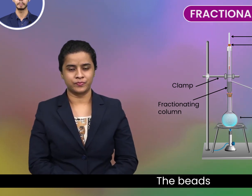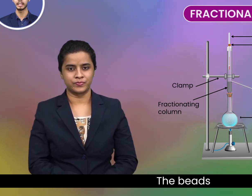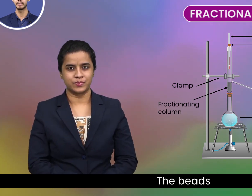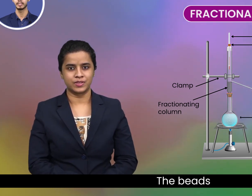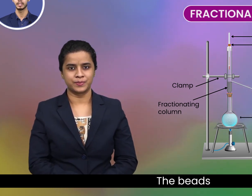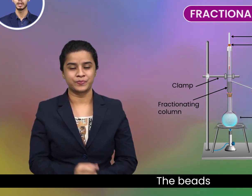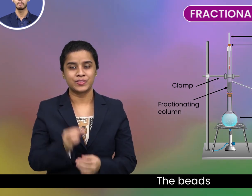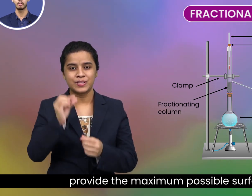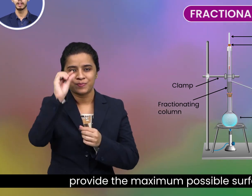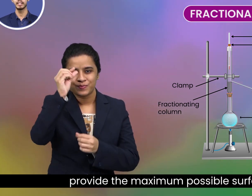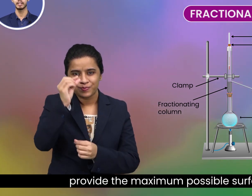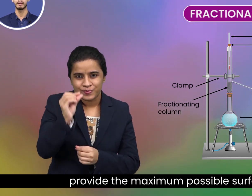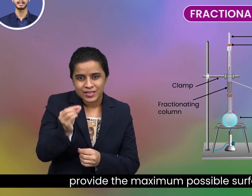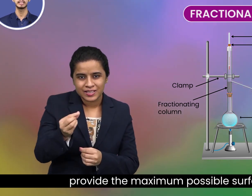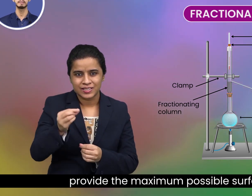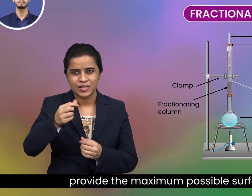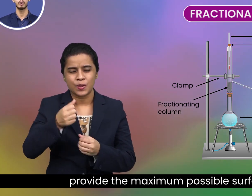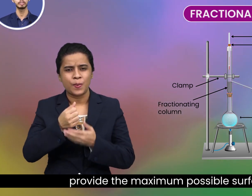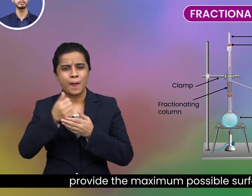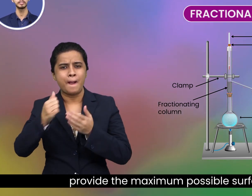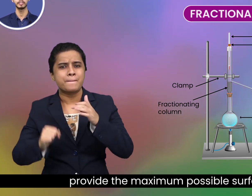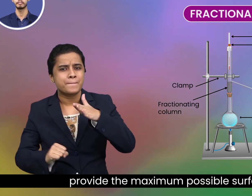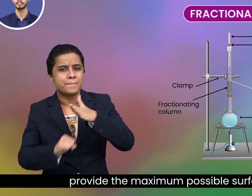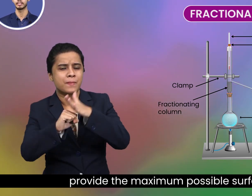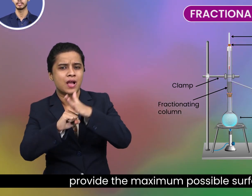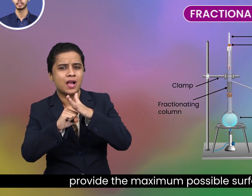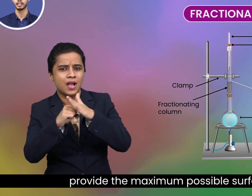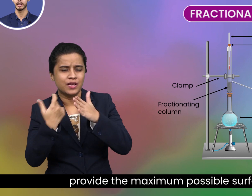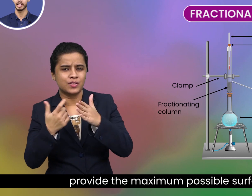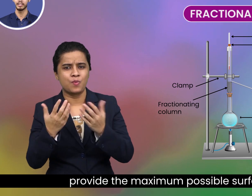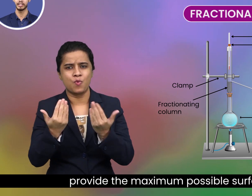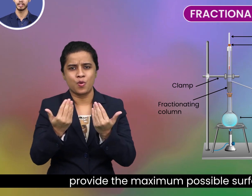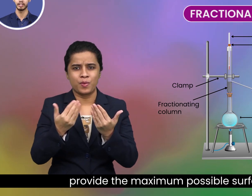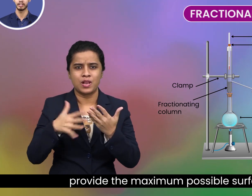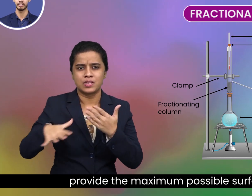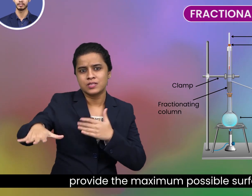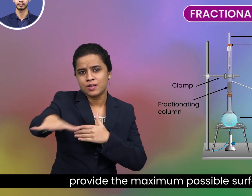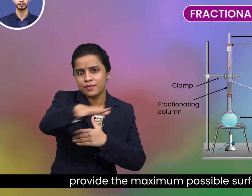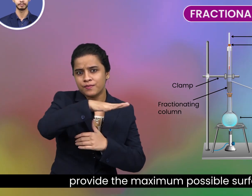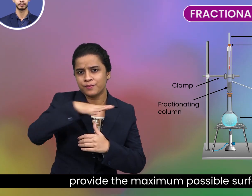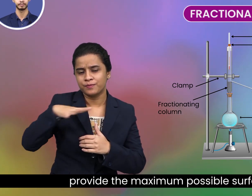The beads provide the maximum possible surface area